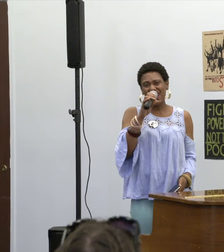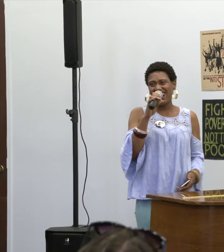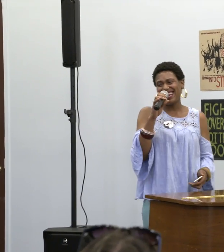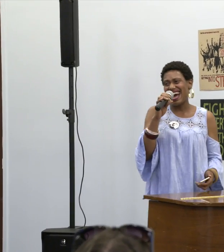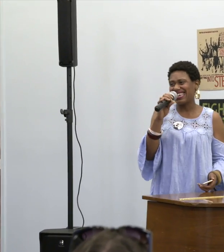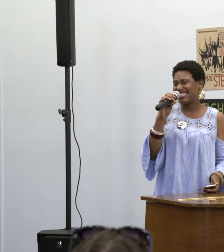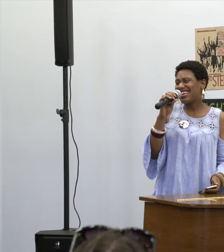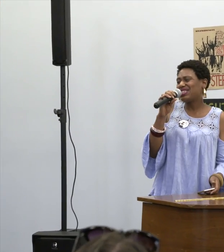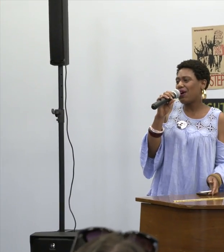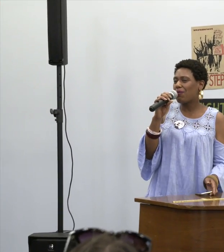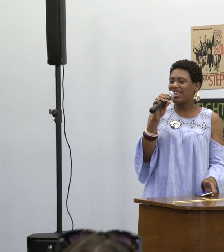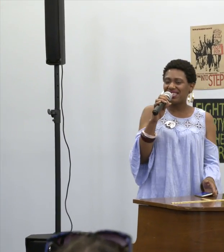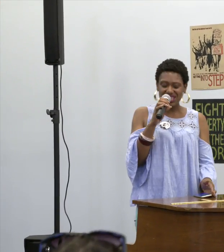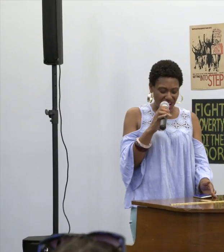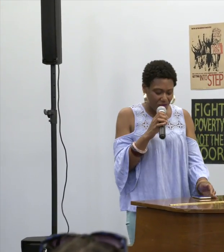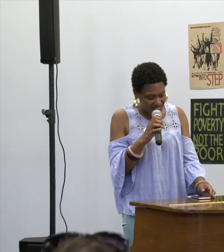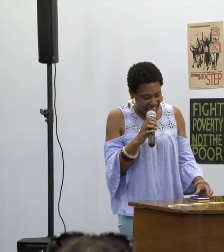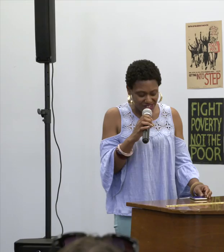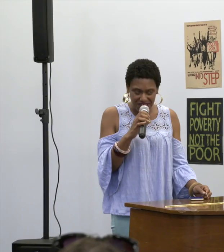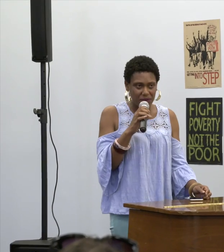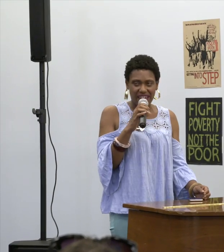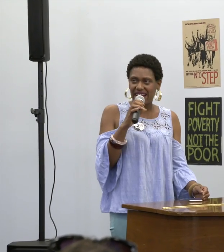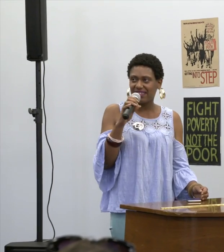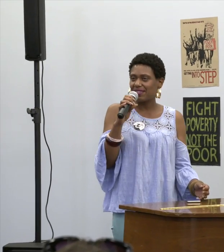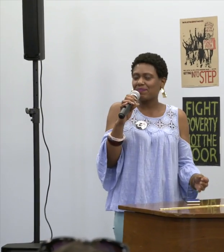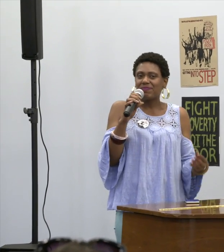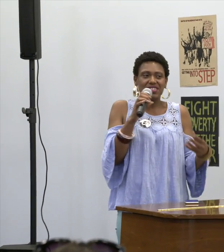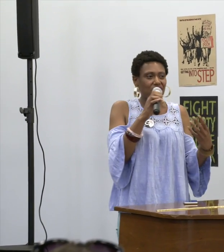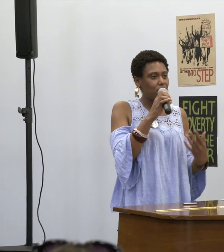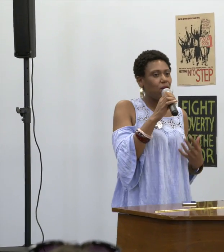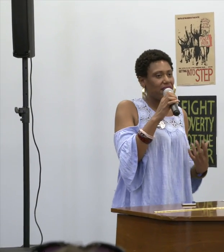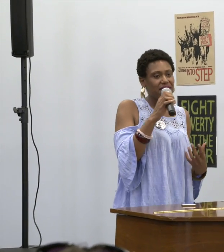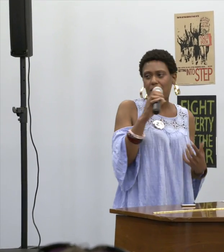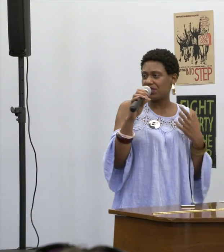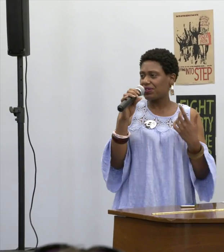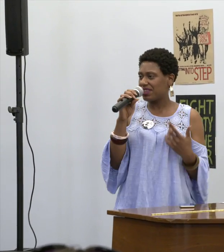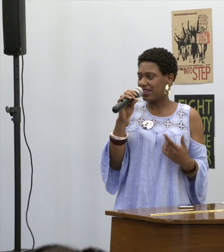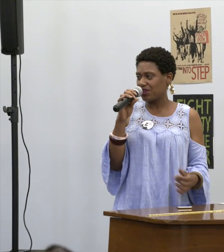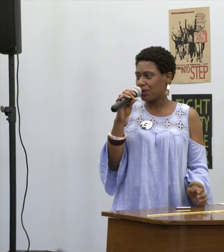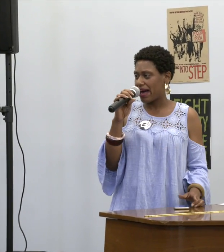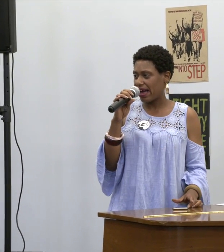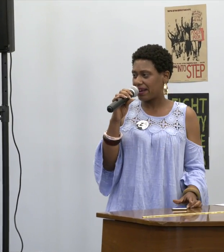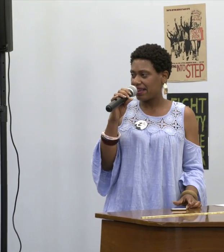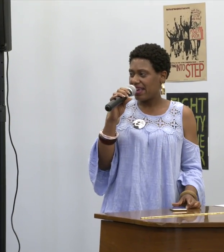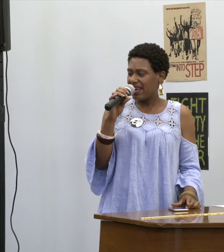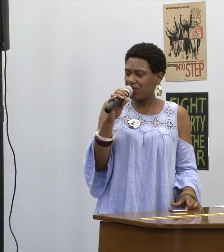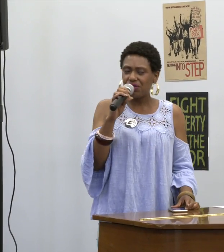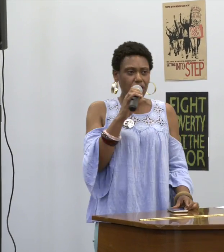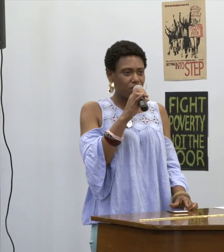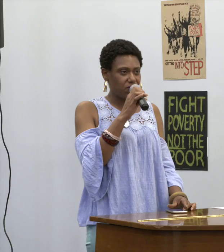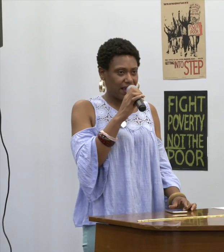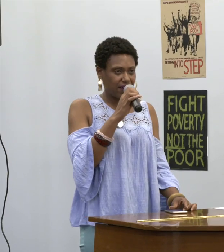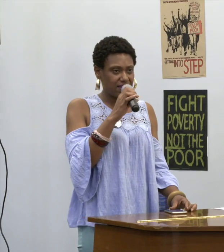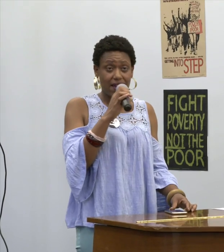peace. Very nice. So I wanted to start with that just because it talks about waking up with certain things on your mind. And